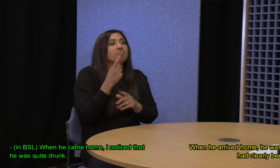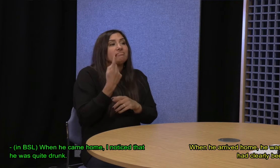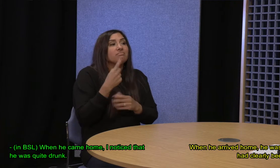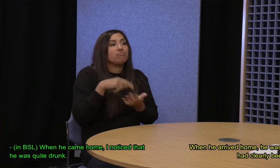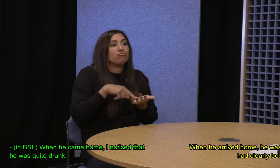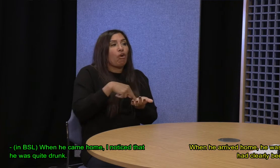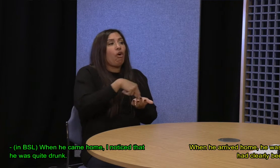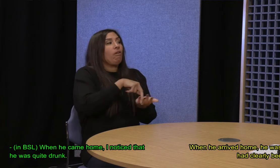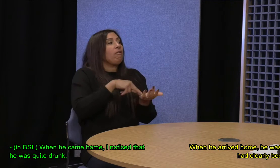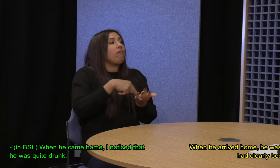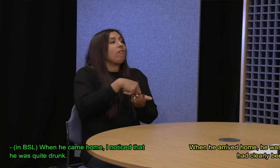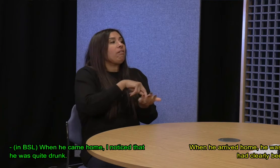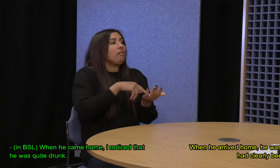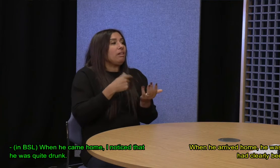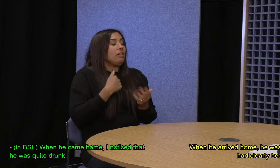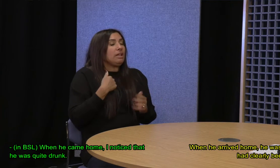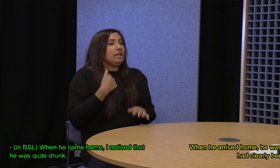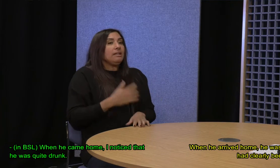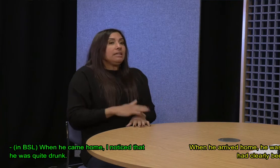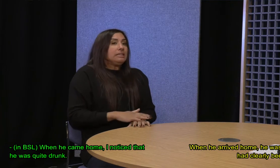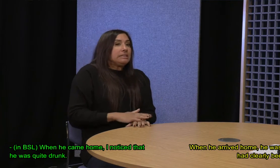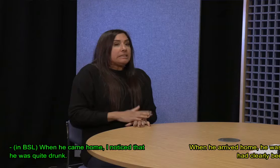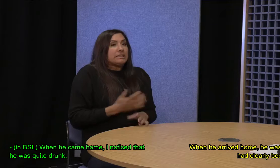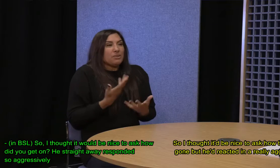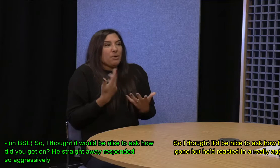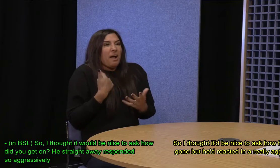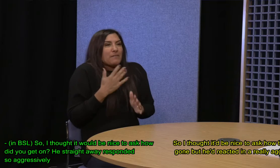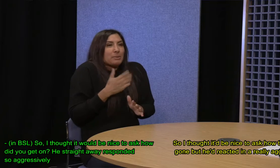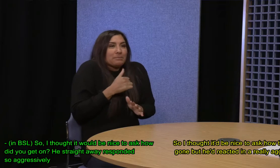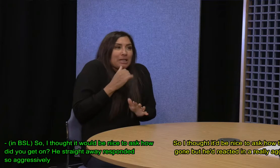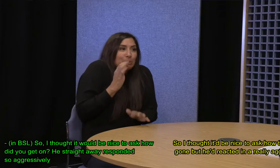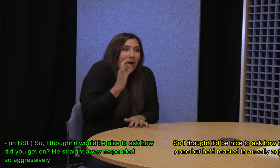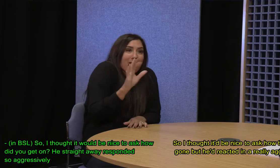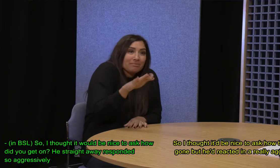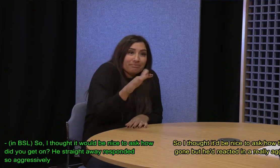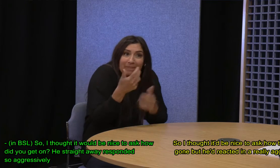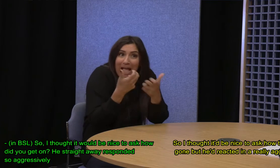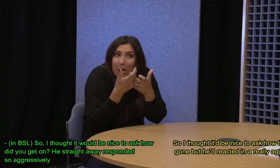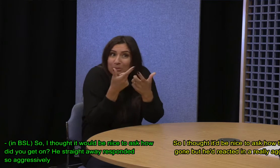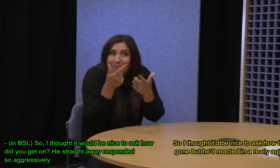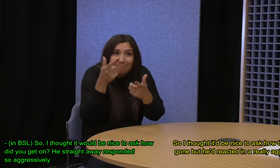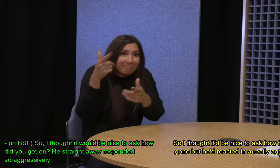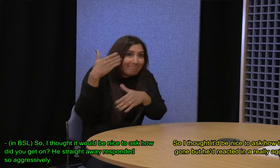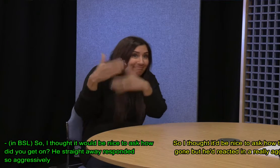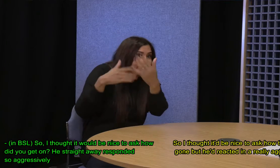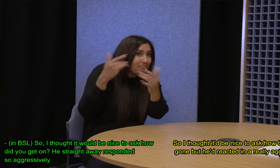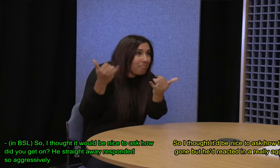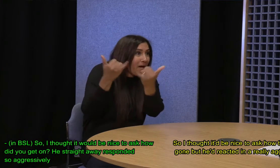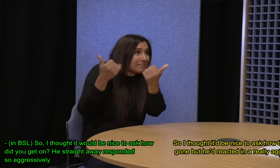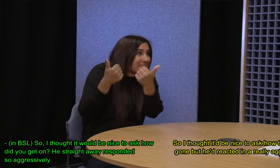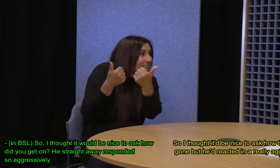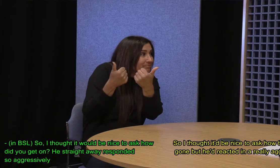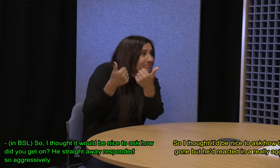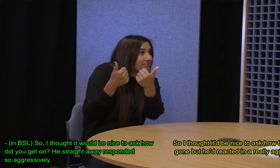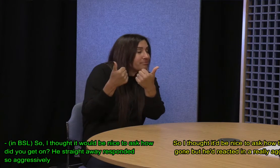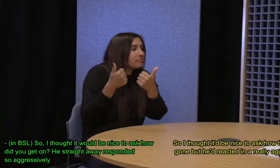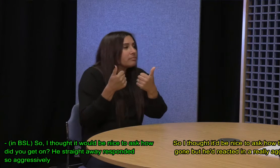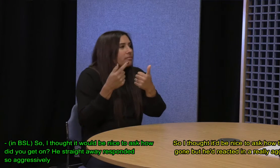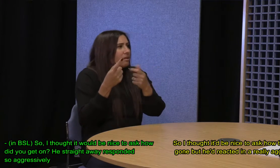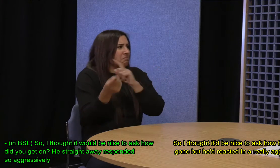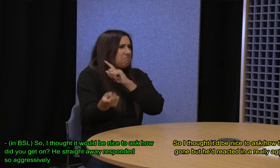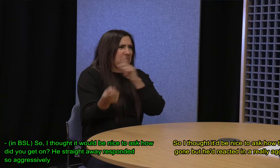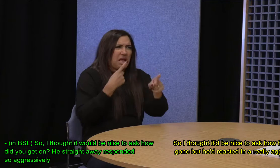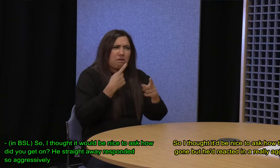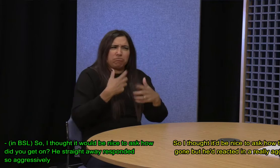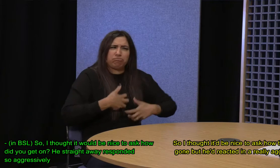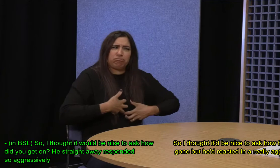home, he was drunk. He'd clearly been drinking. And so I thought it would be nice to ask how his evening had went, how the